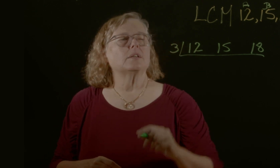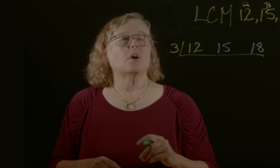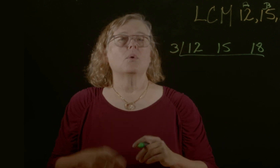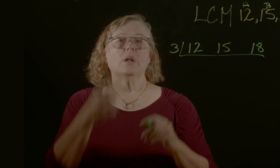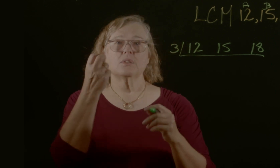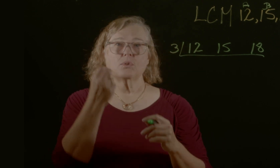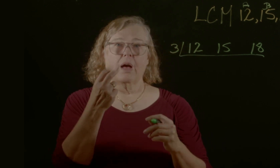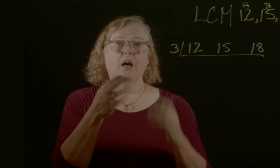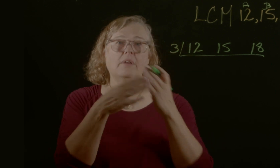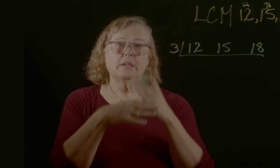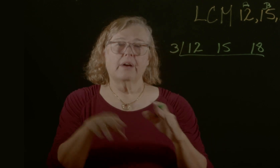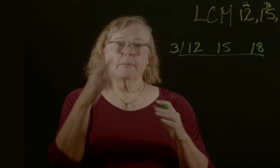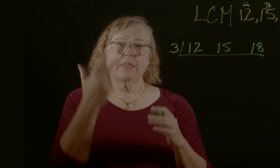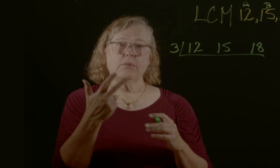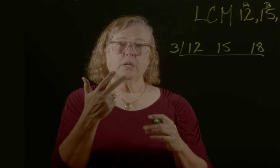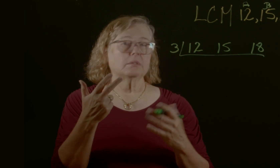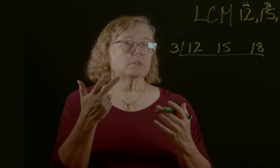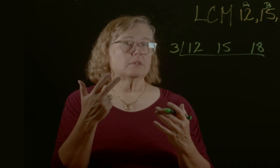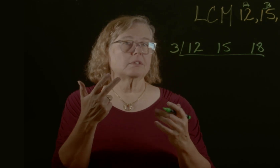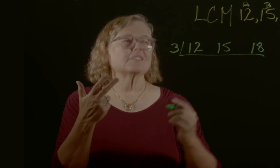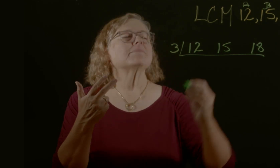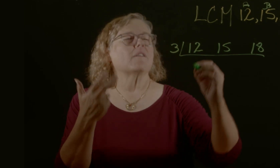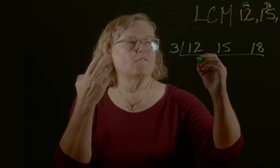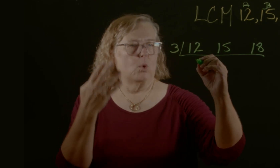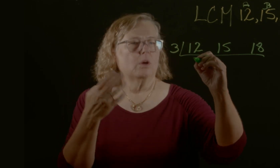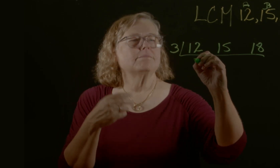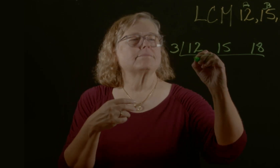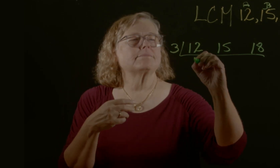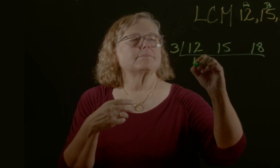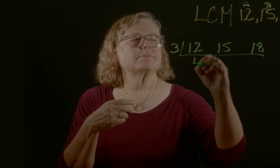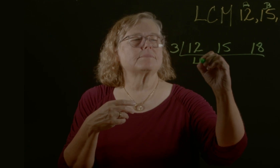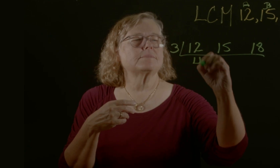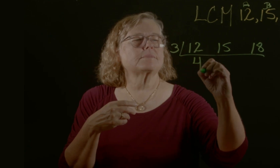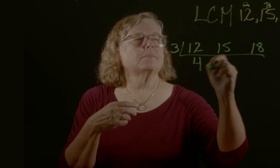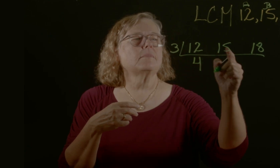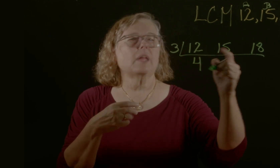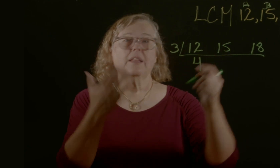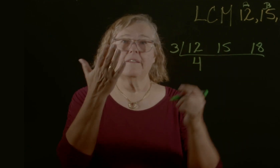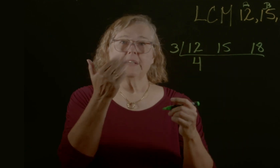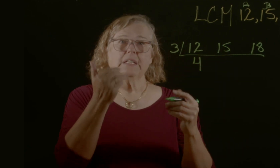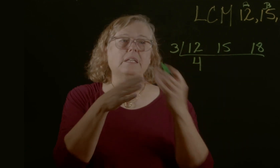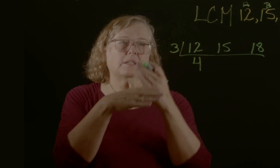So 12 divided by 3. Good. It's 4. 15 divided by 3.